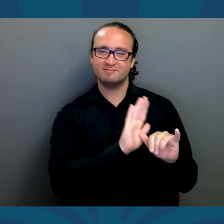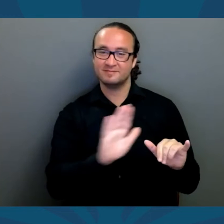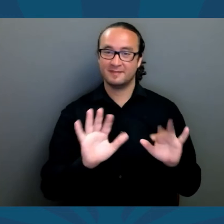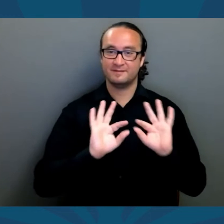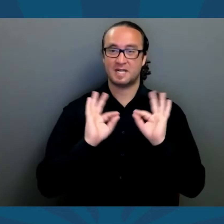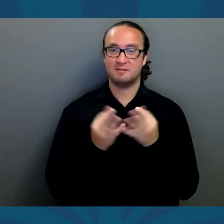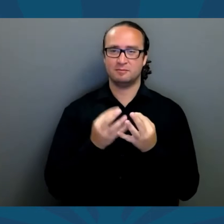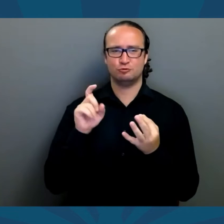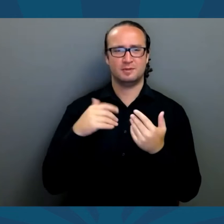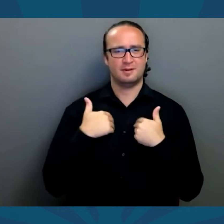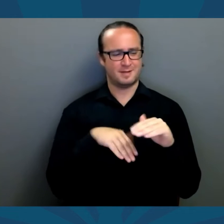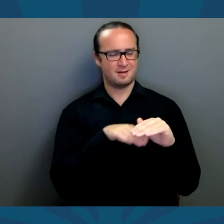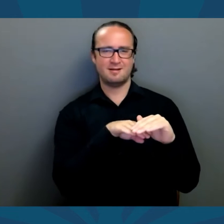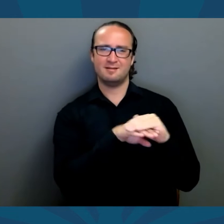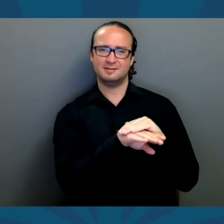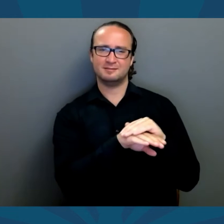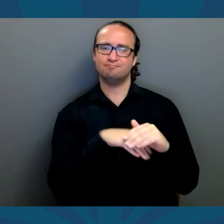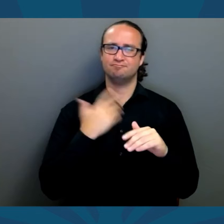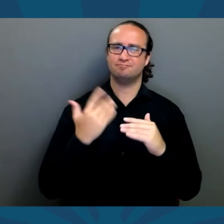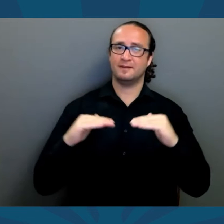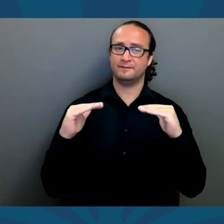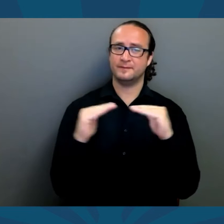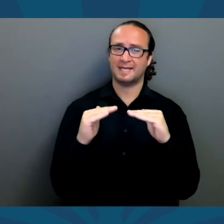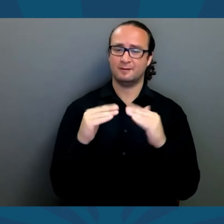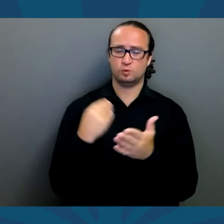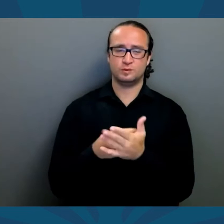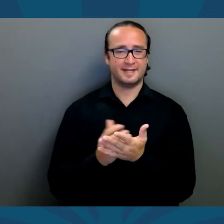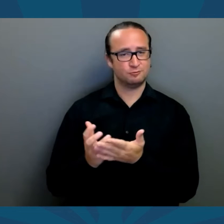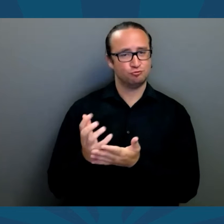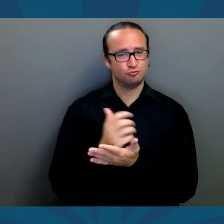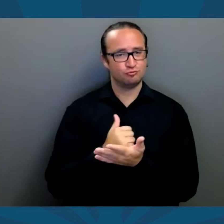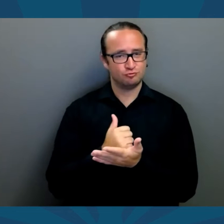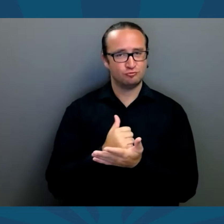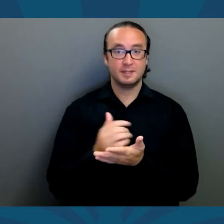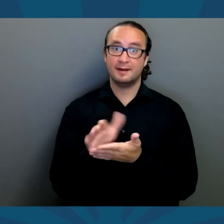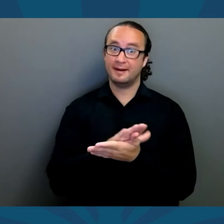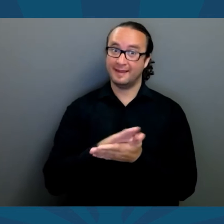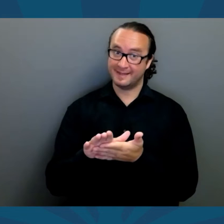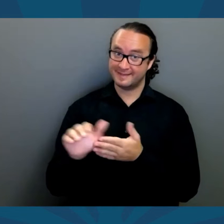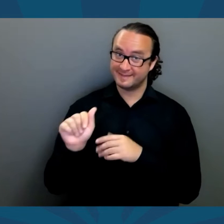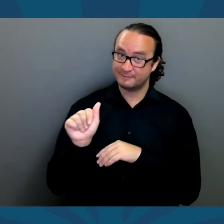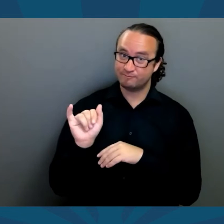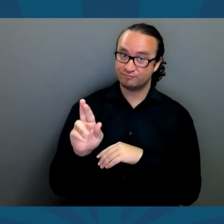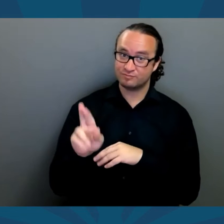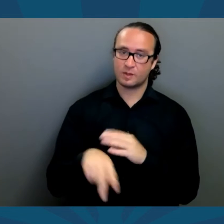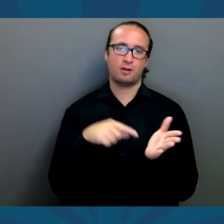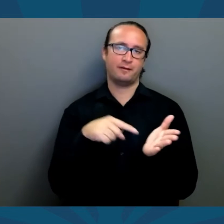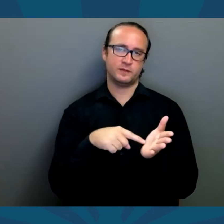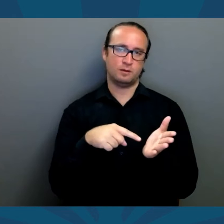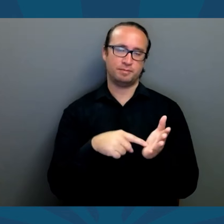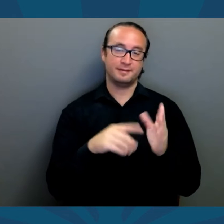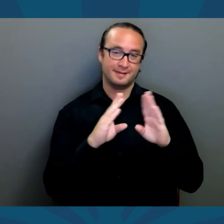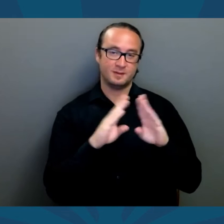and that their families should have access to fair wages, clean air, and affordable